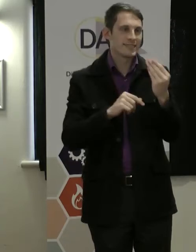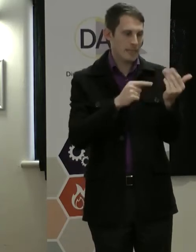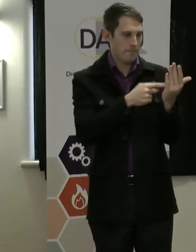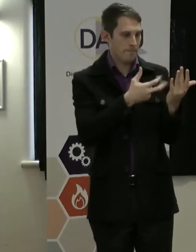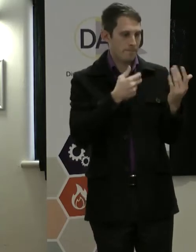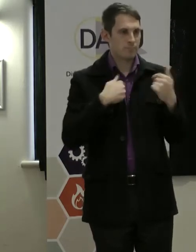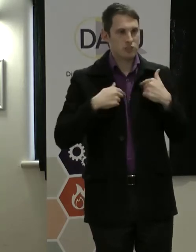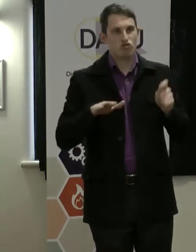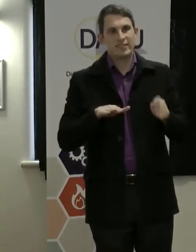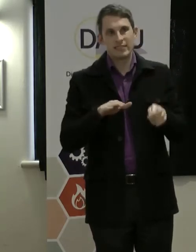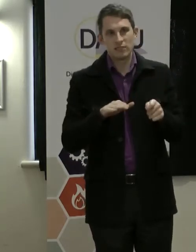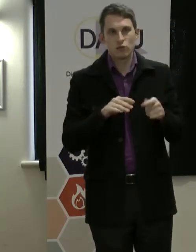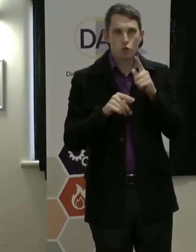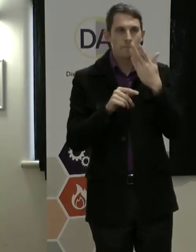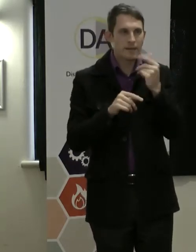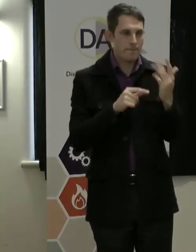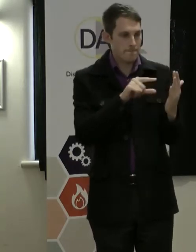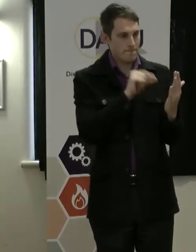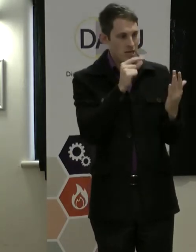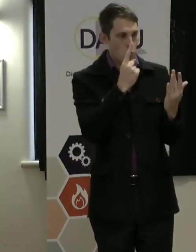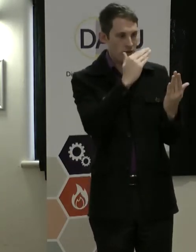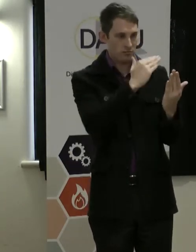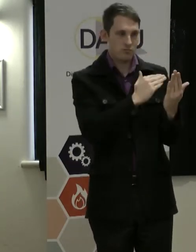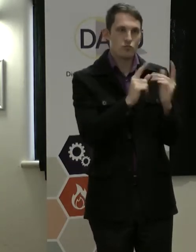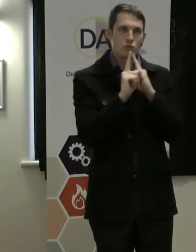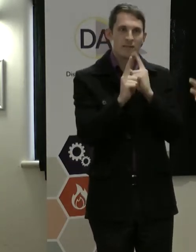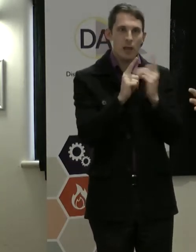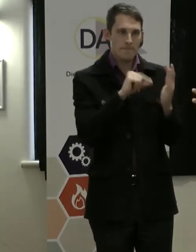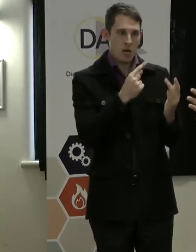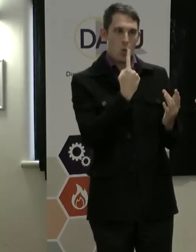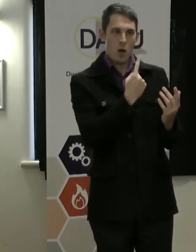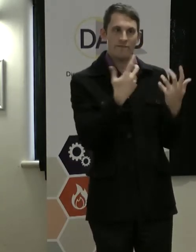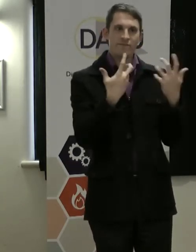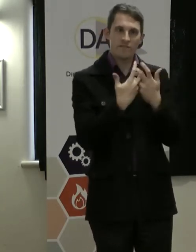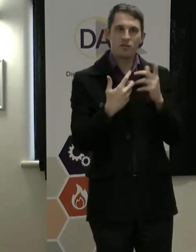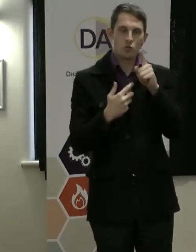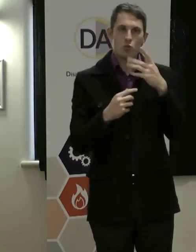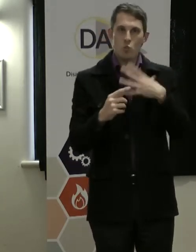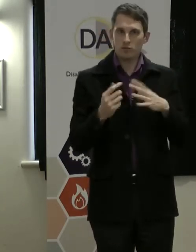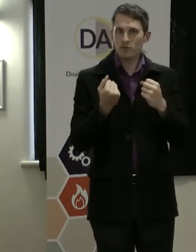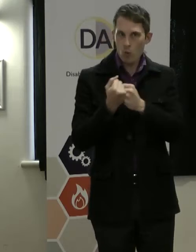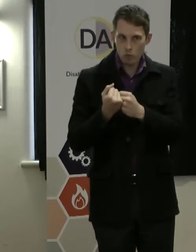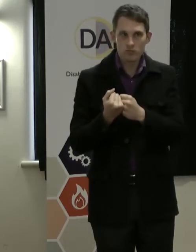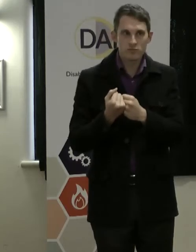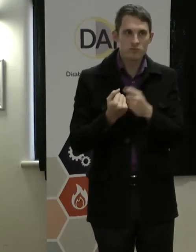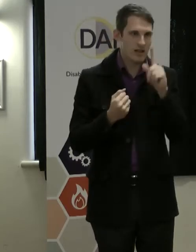your organisation and to the people that you're supporting. You can't do everything.